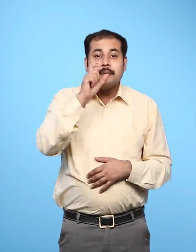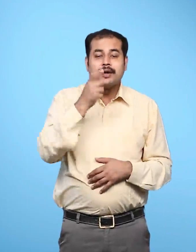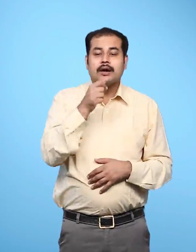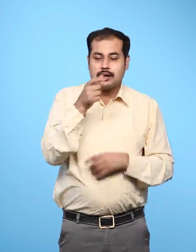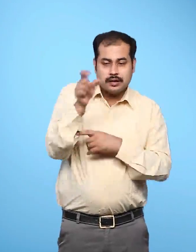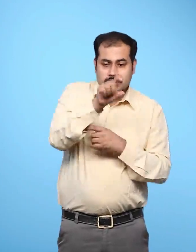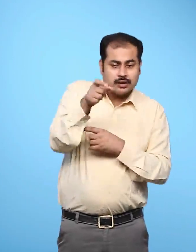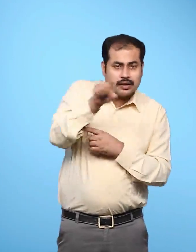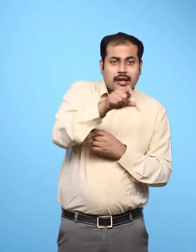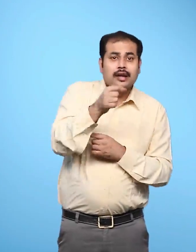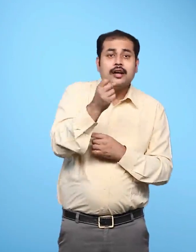fill it.